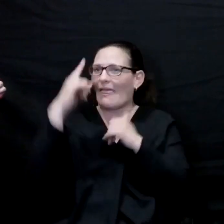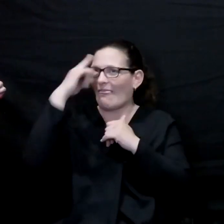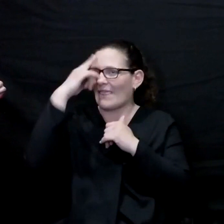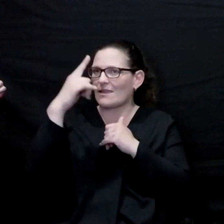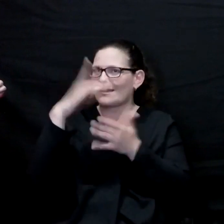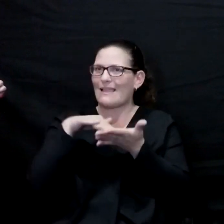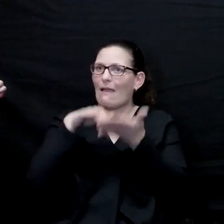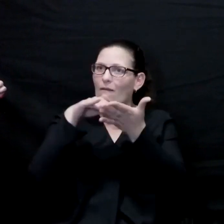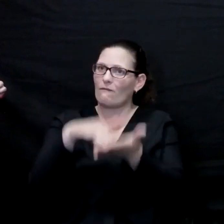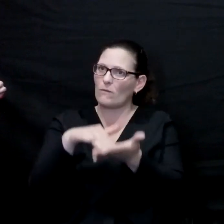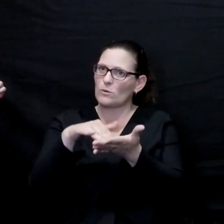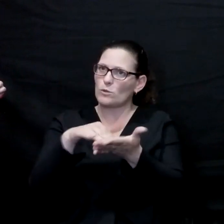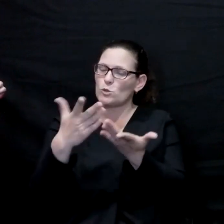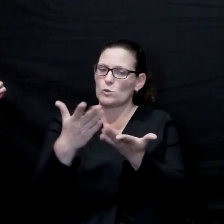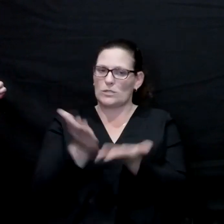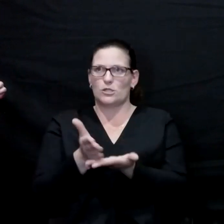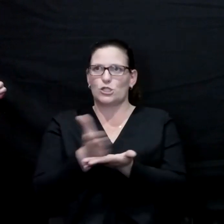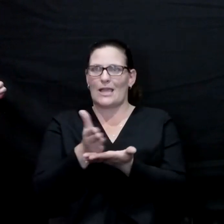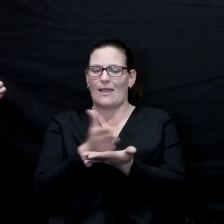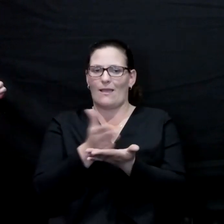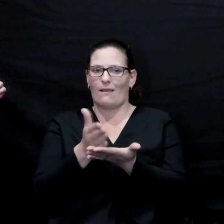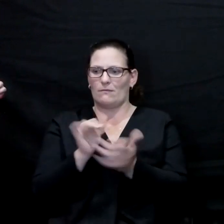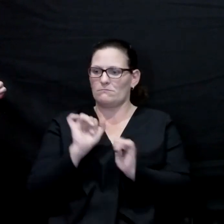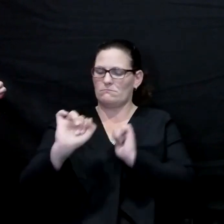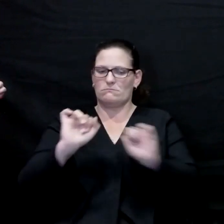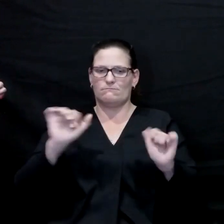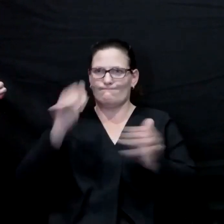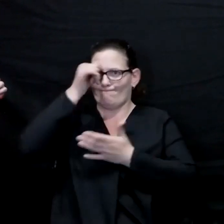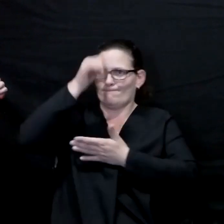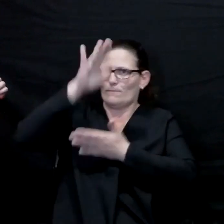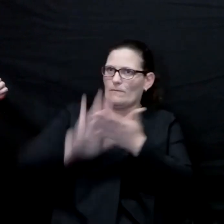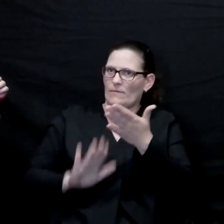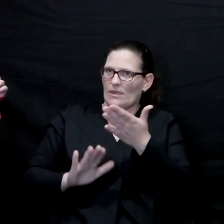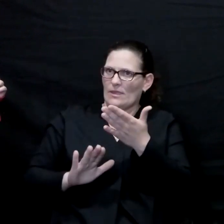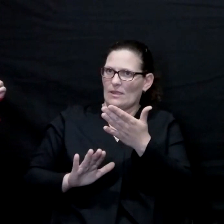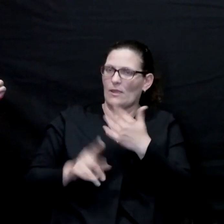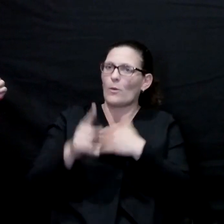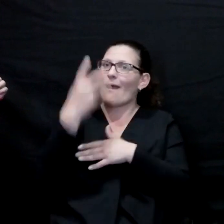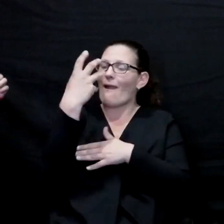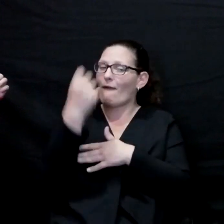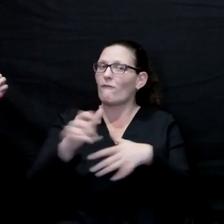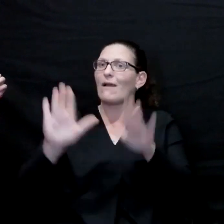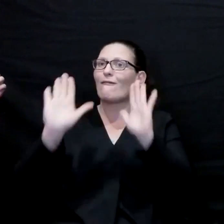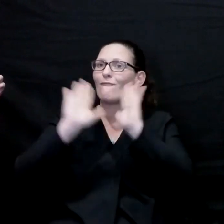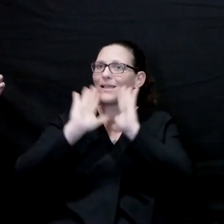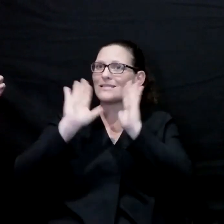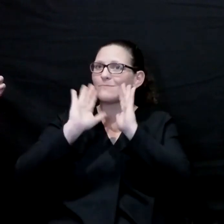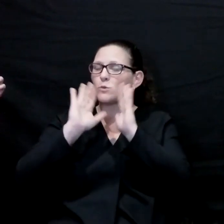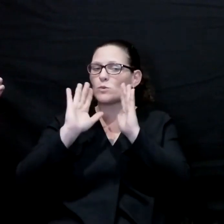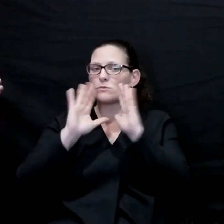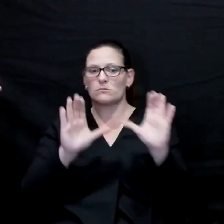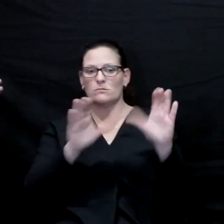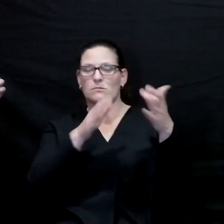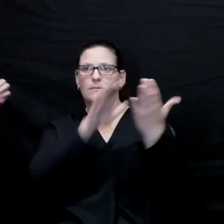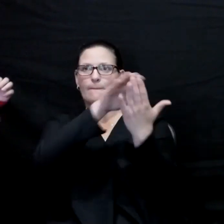share experiences and learn from each other. And there is a Facebook page called Deafblind